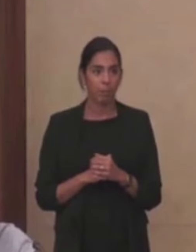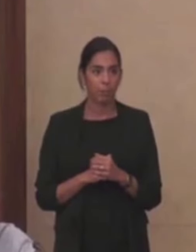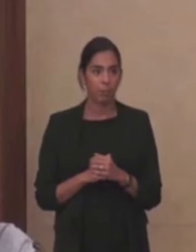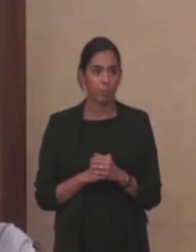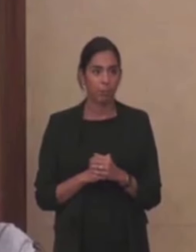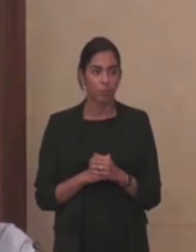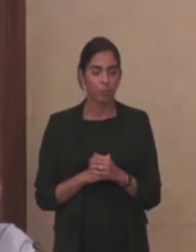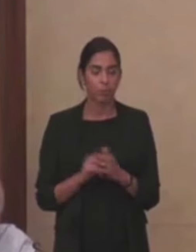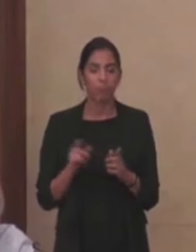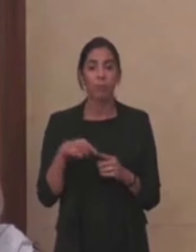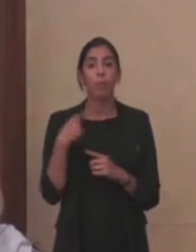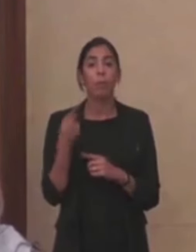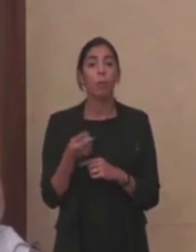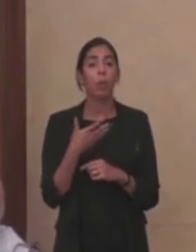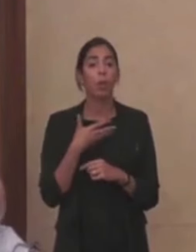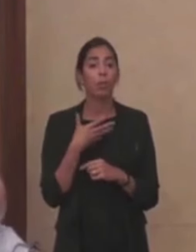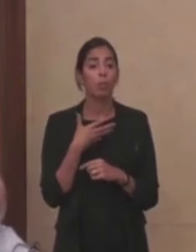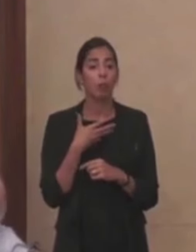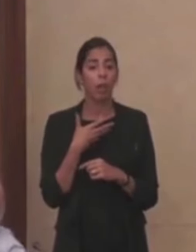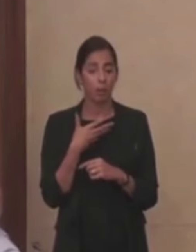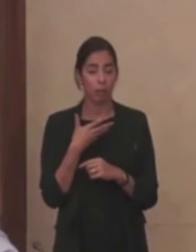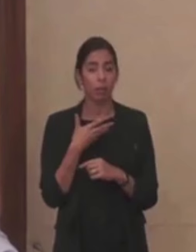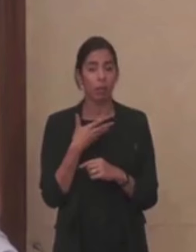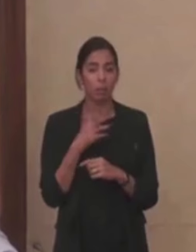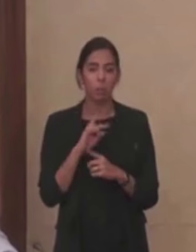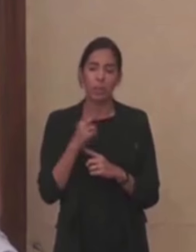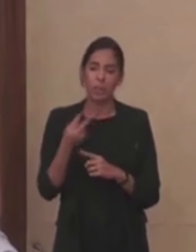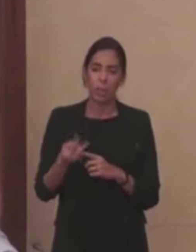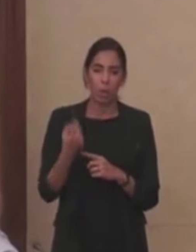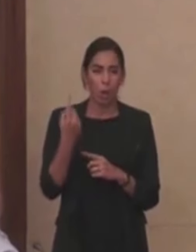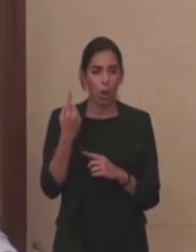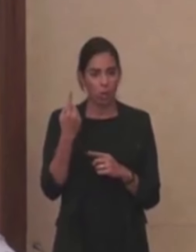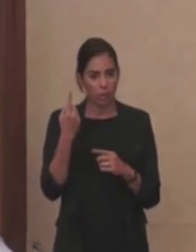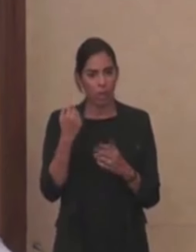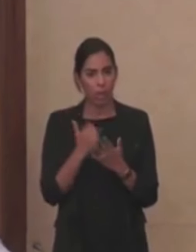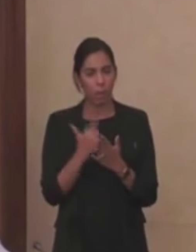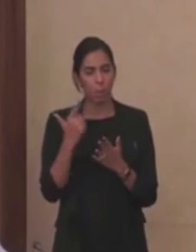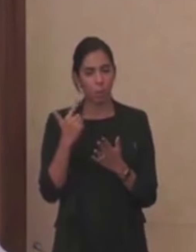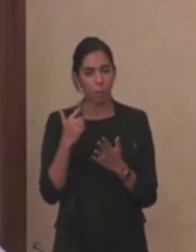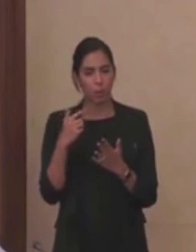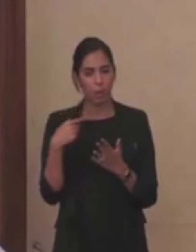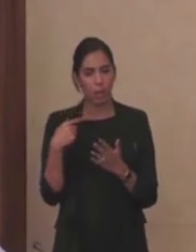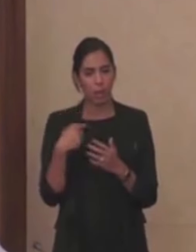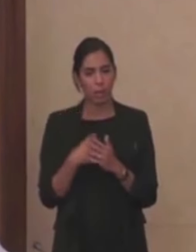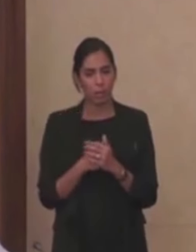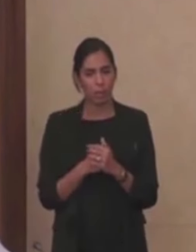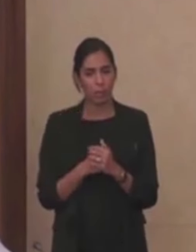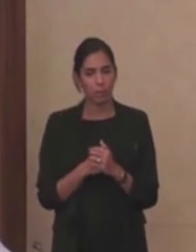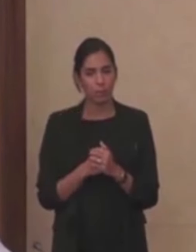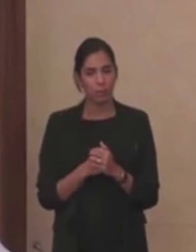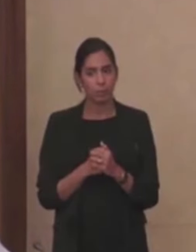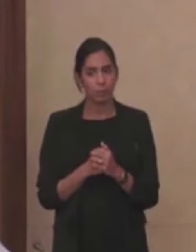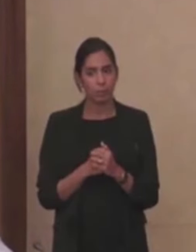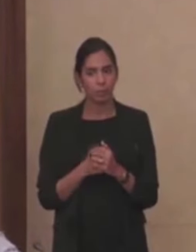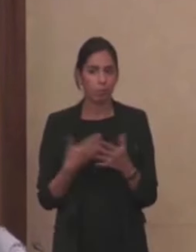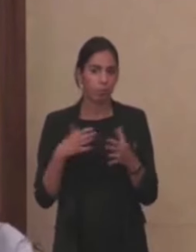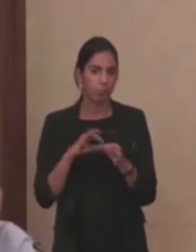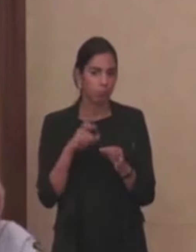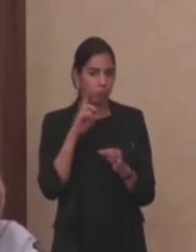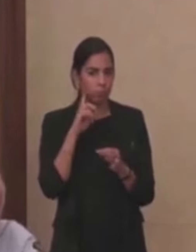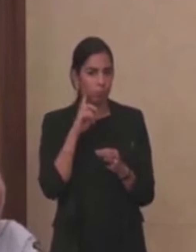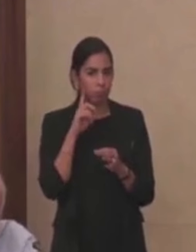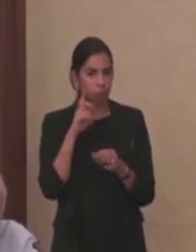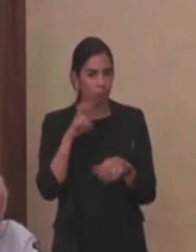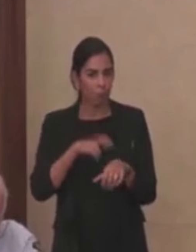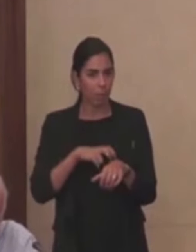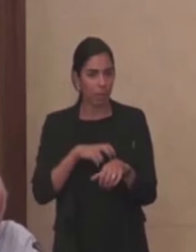There will also be a second important element to keep in mind for a doctor.